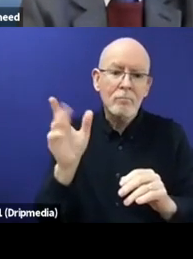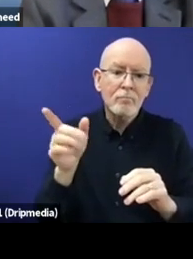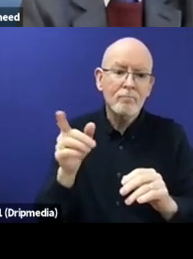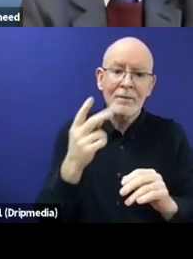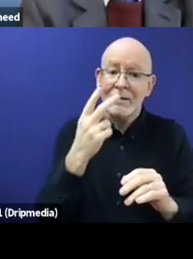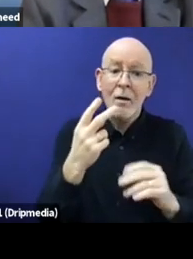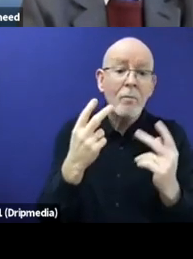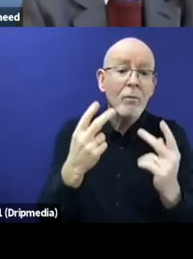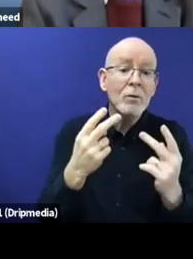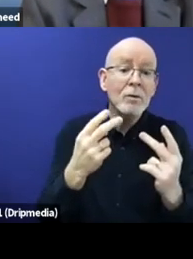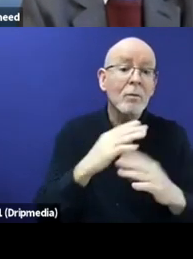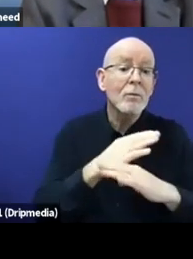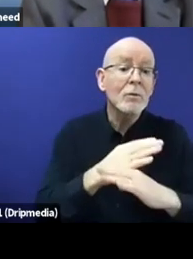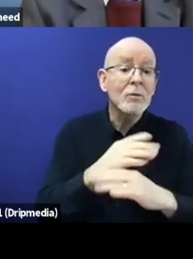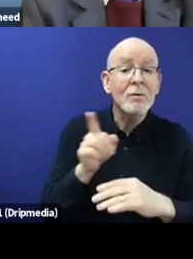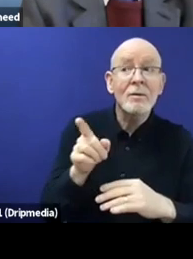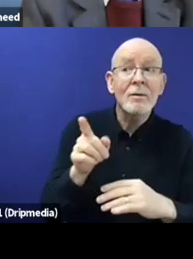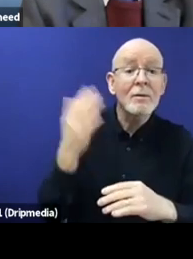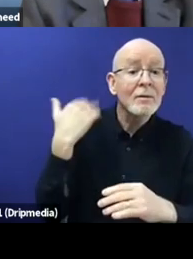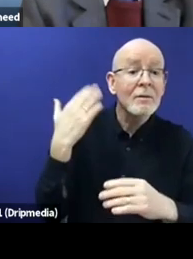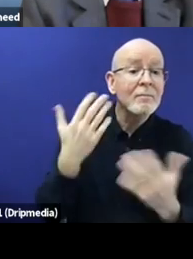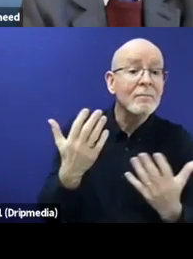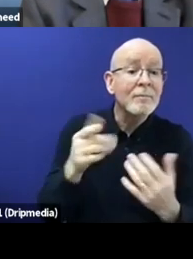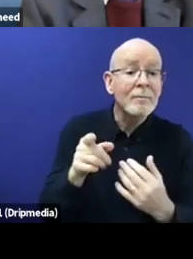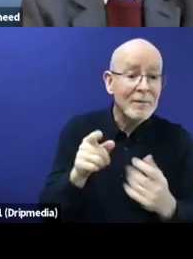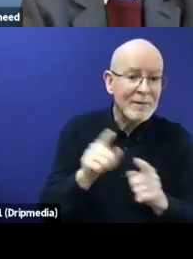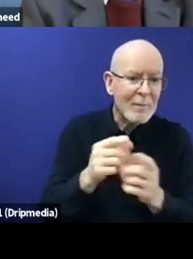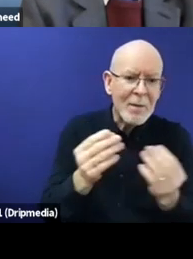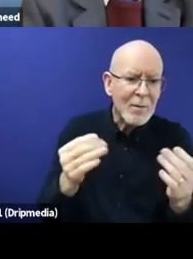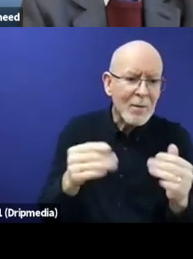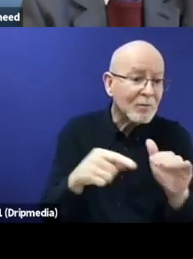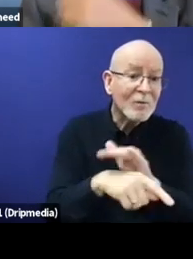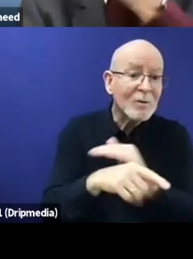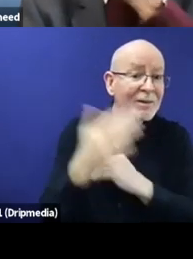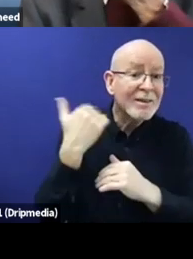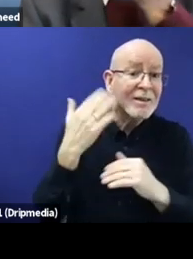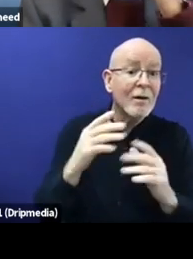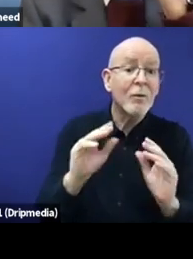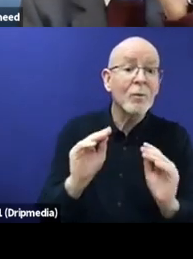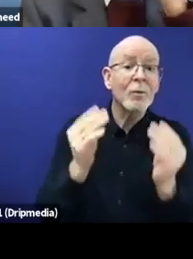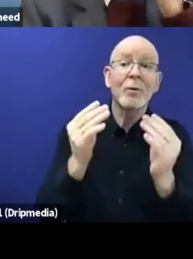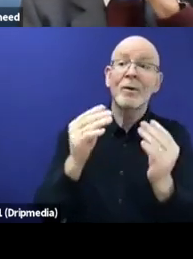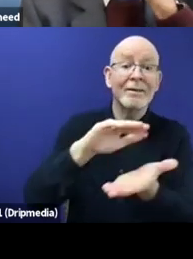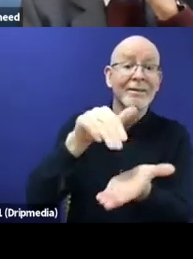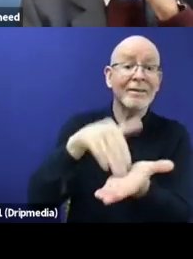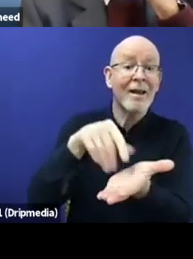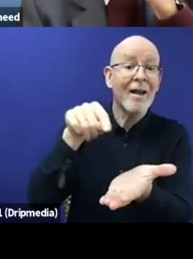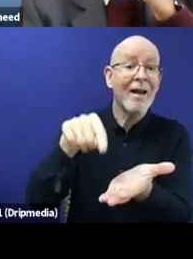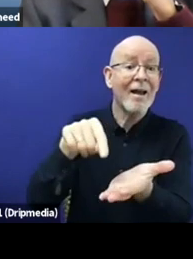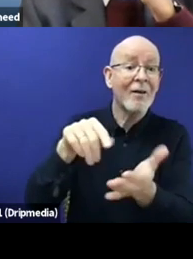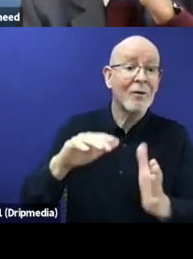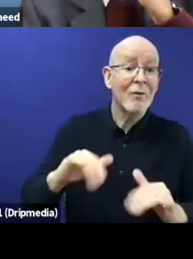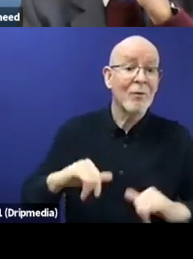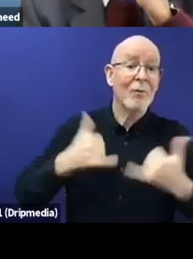interventions to what refugees really see that is value for them. But we need definitely, it's also about looking